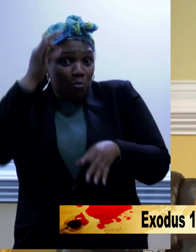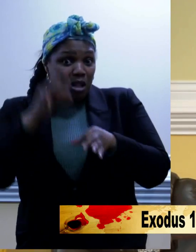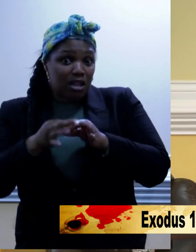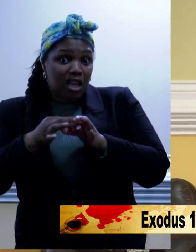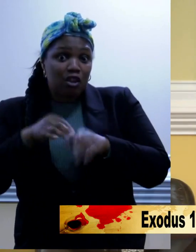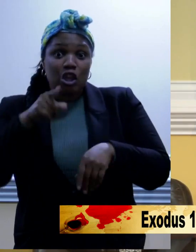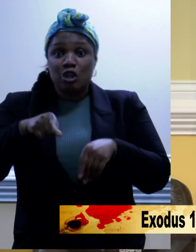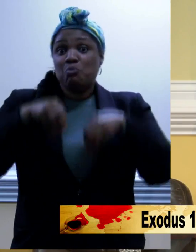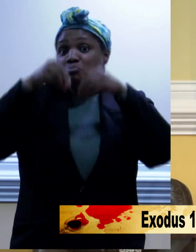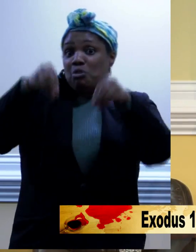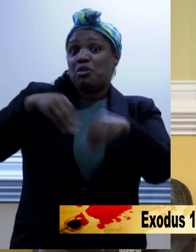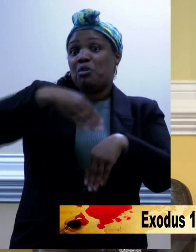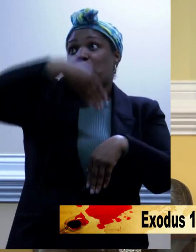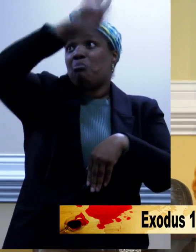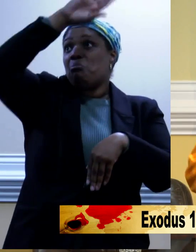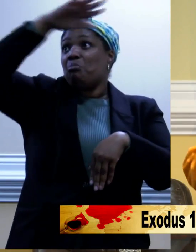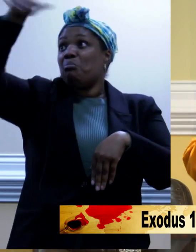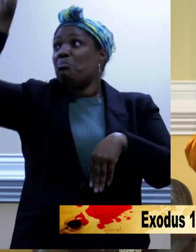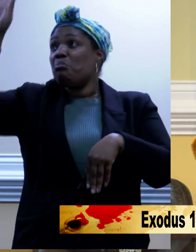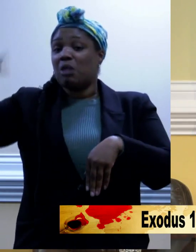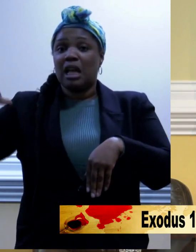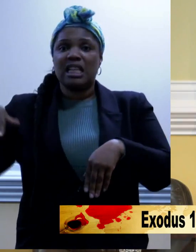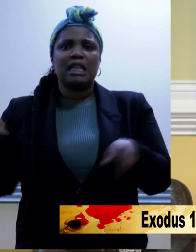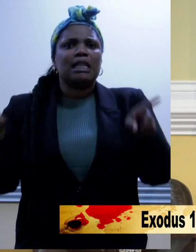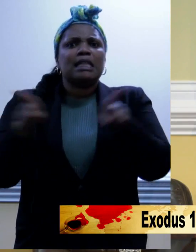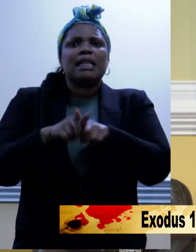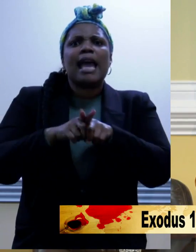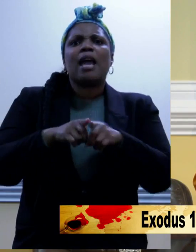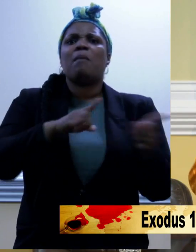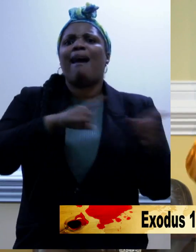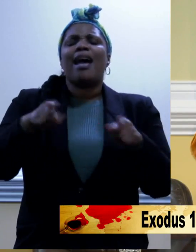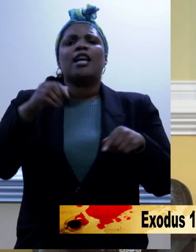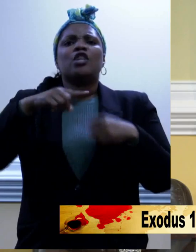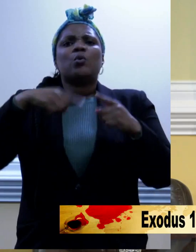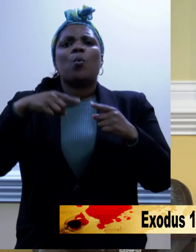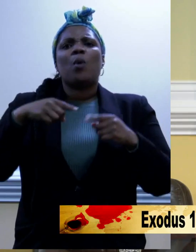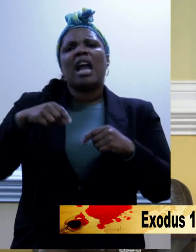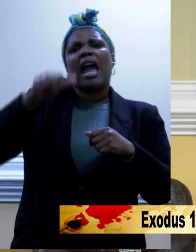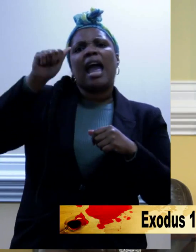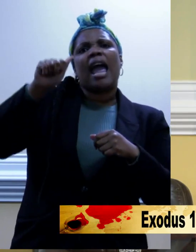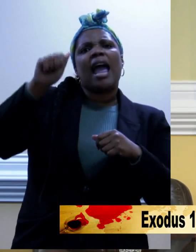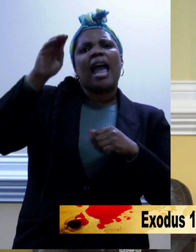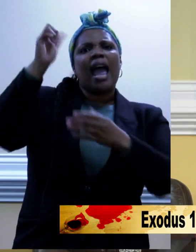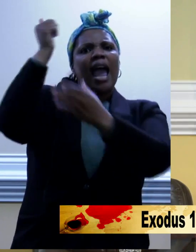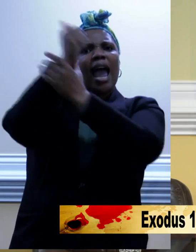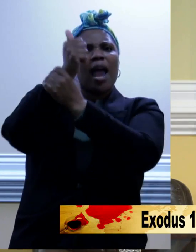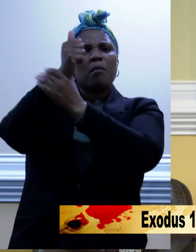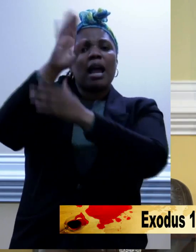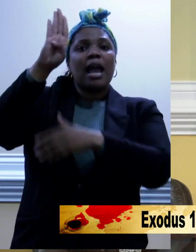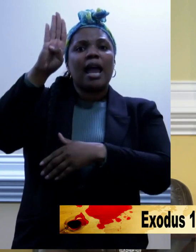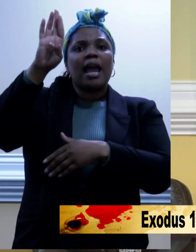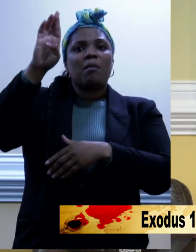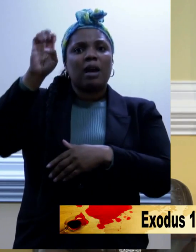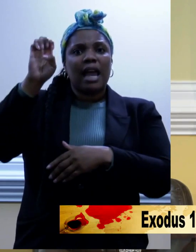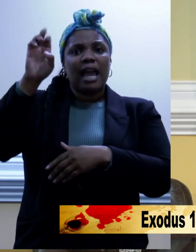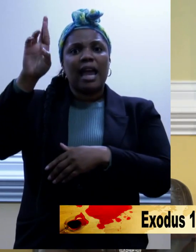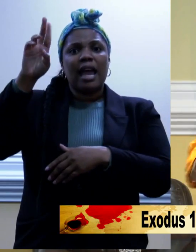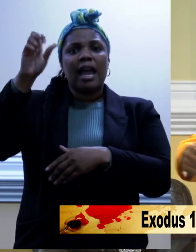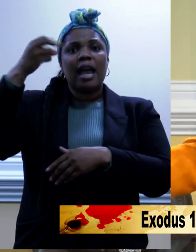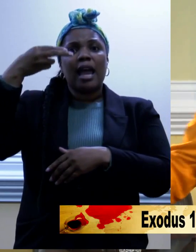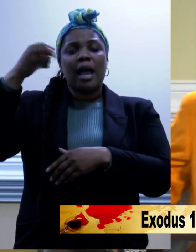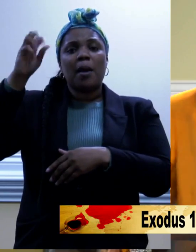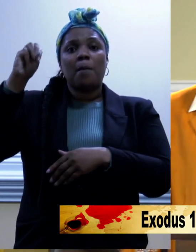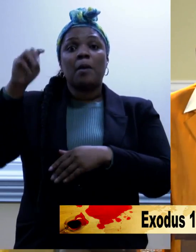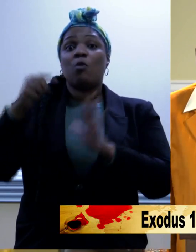Israel, Abraham to circumcise everything in his house, and everything was born and bought. This shall